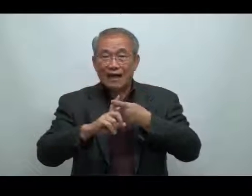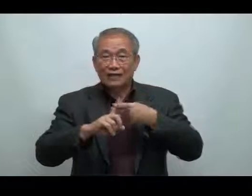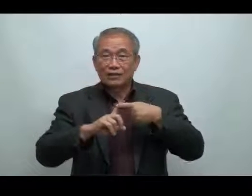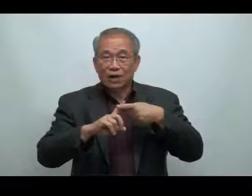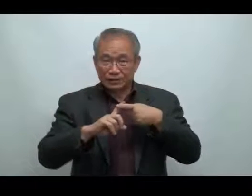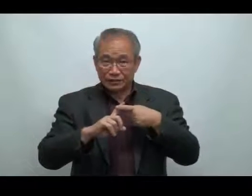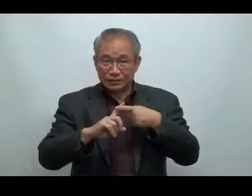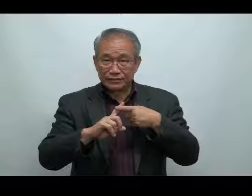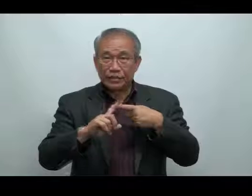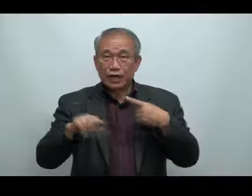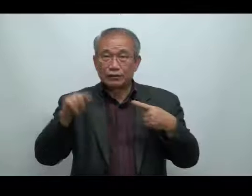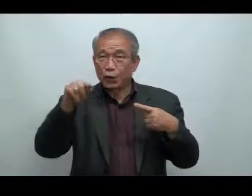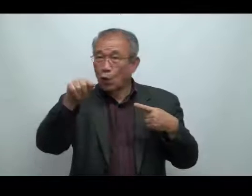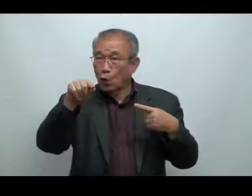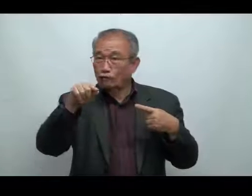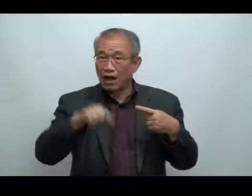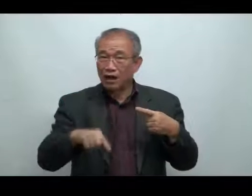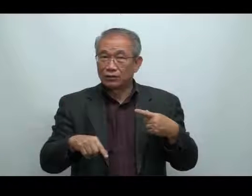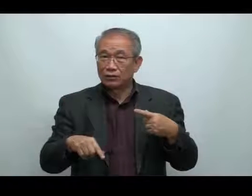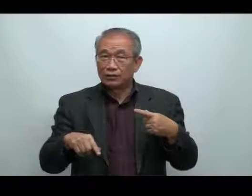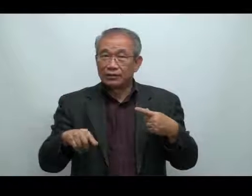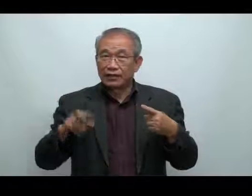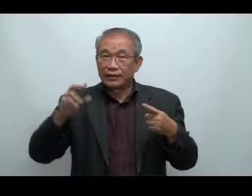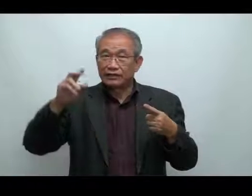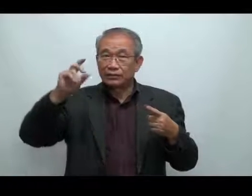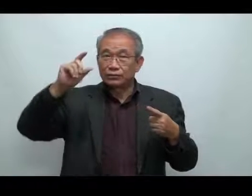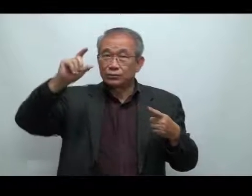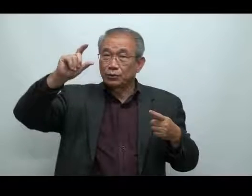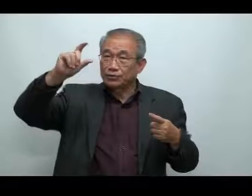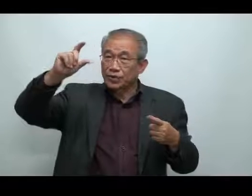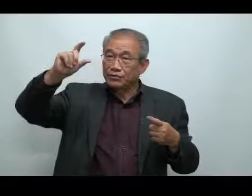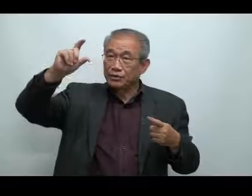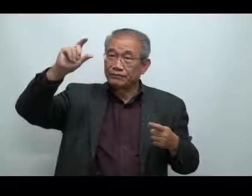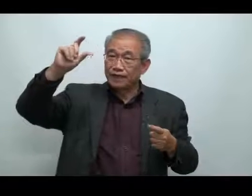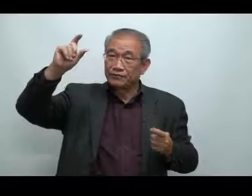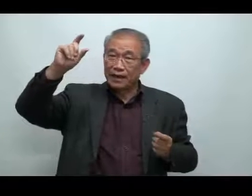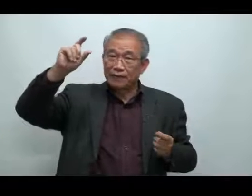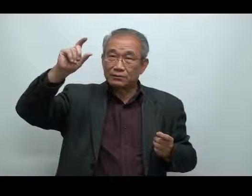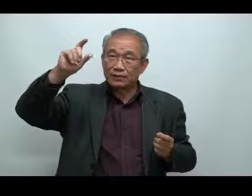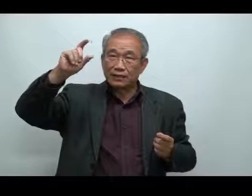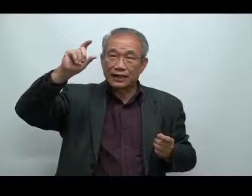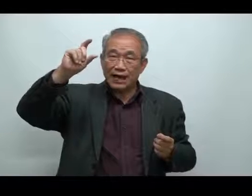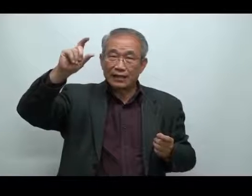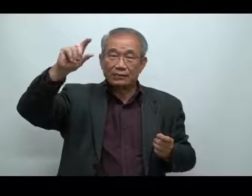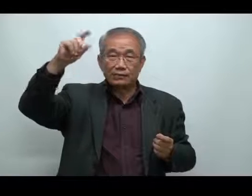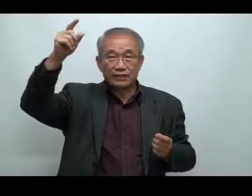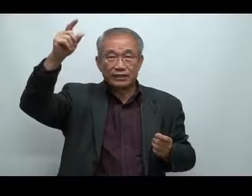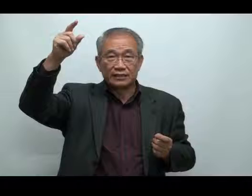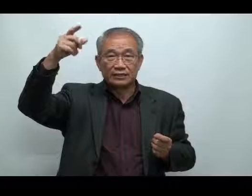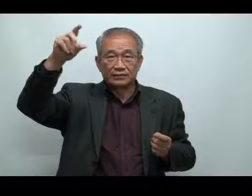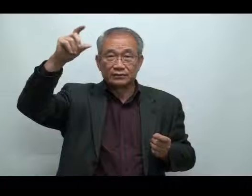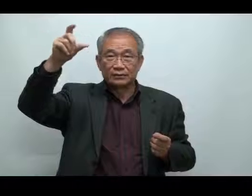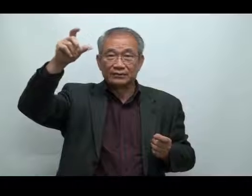Y consonant and the O vowel. And that is also within from anywhere A to E to even